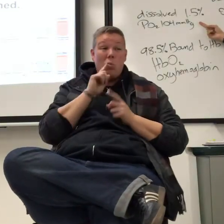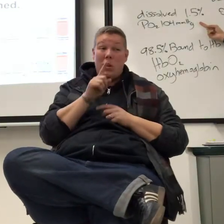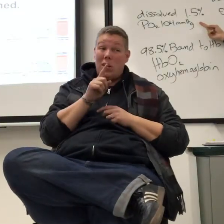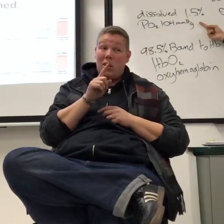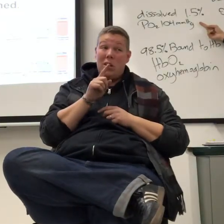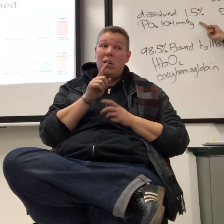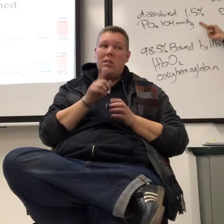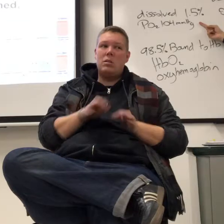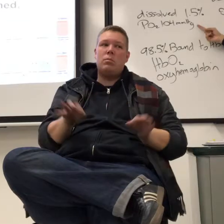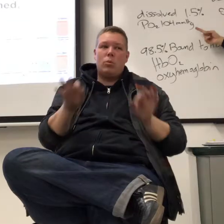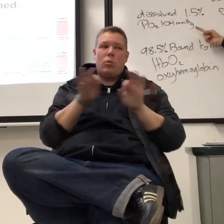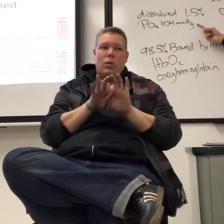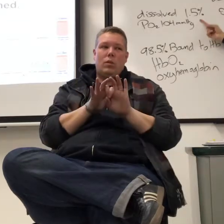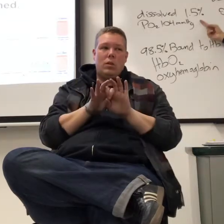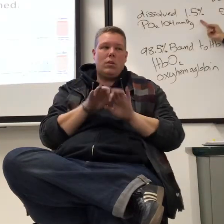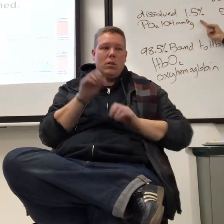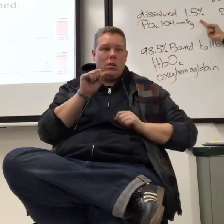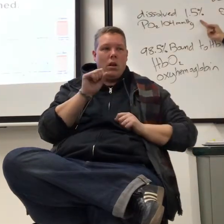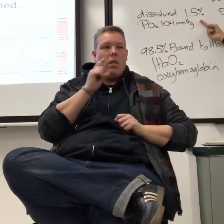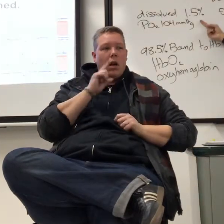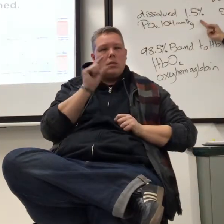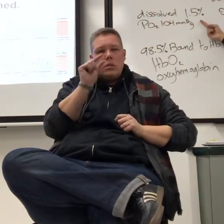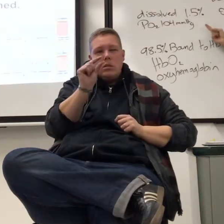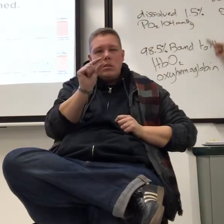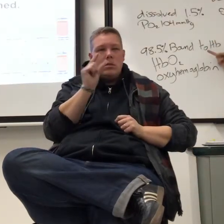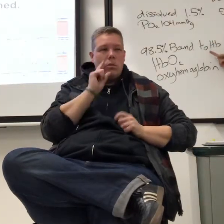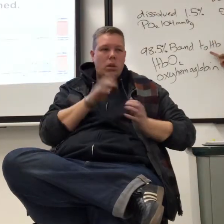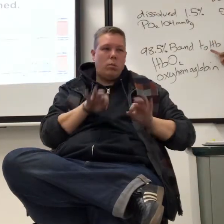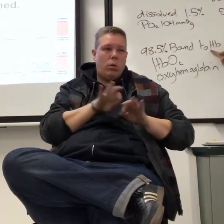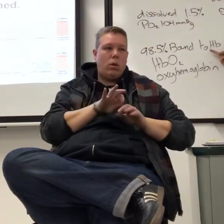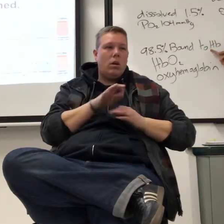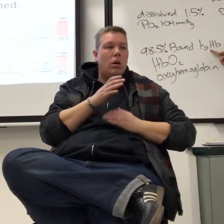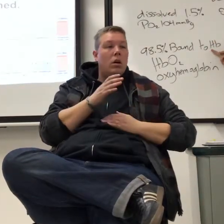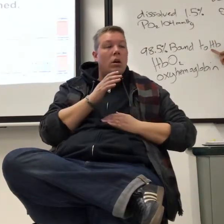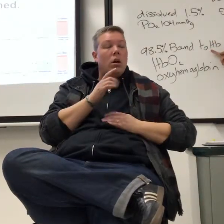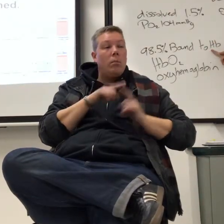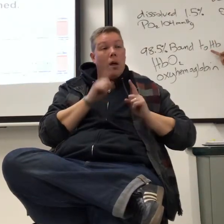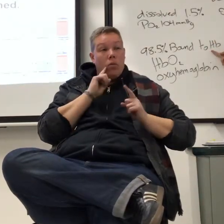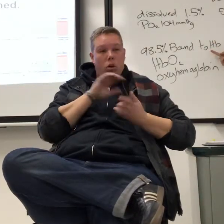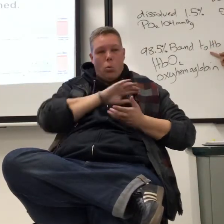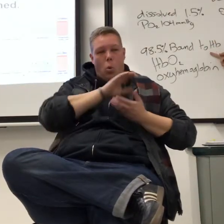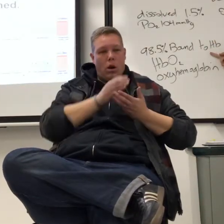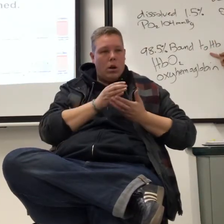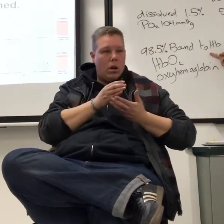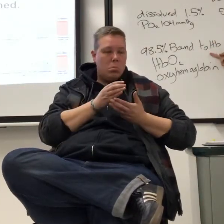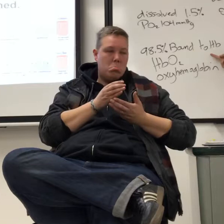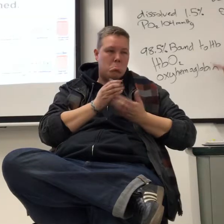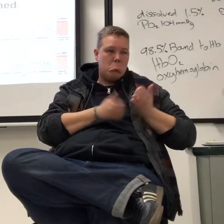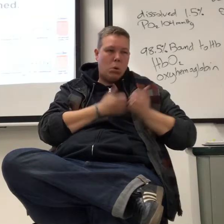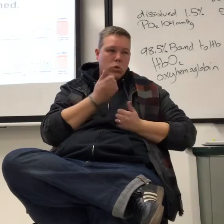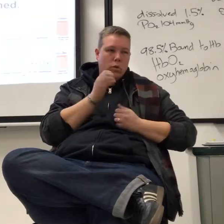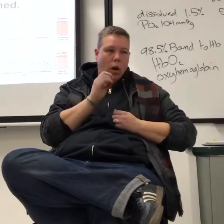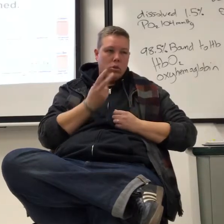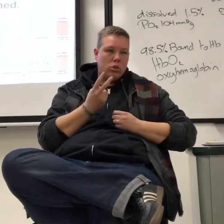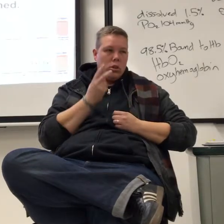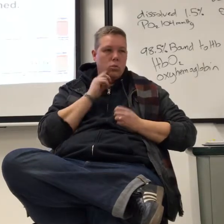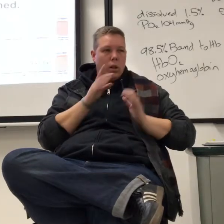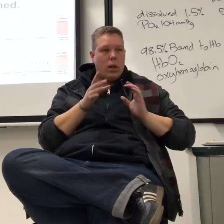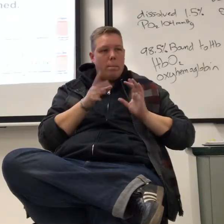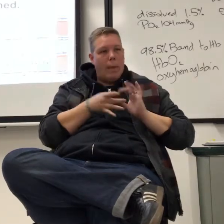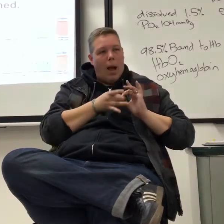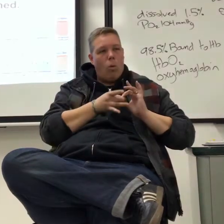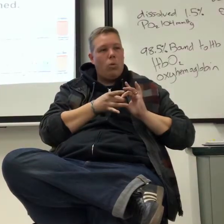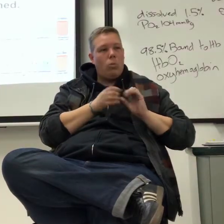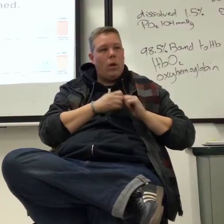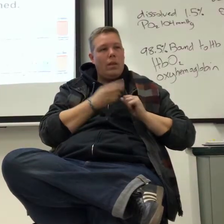out it's really important. This small amount is really important. But yeah, in terms of sheer quantity, most of your oxygen is bound to hemoglobin. It's